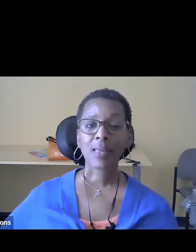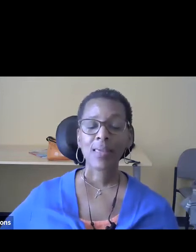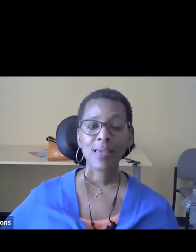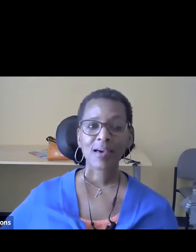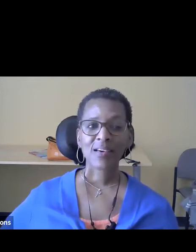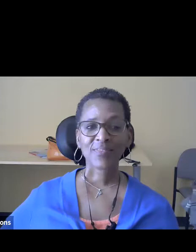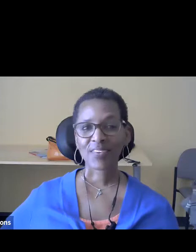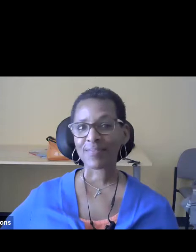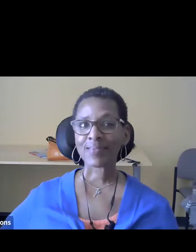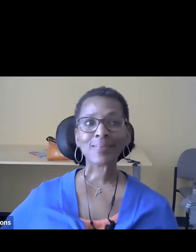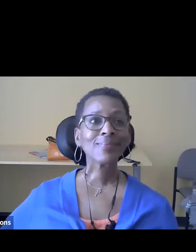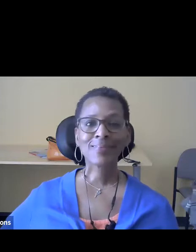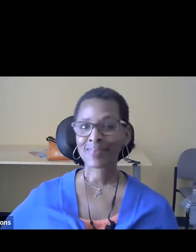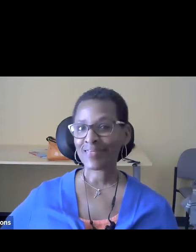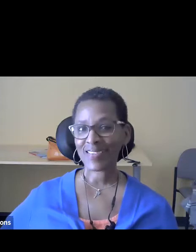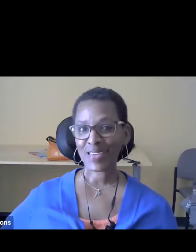haircut,